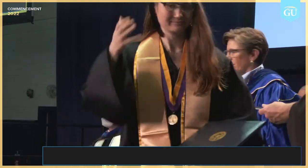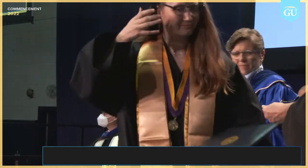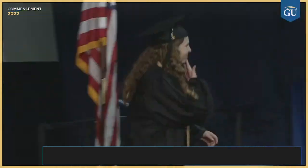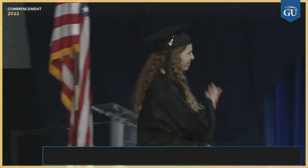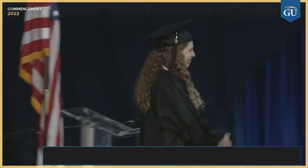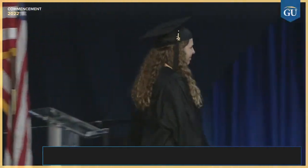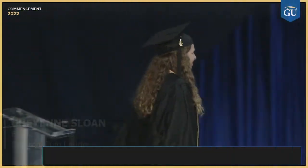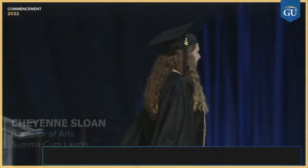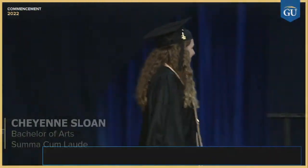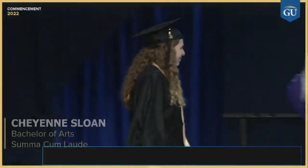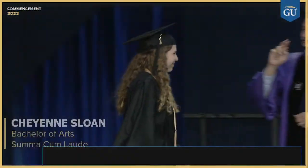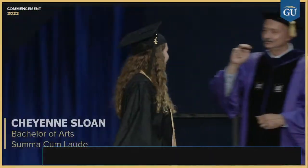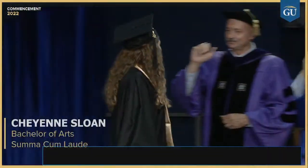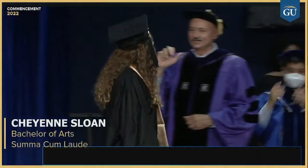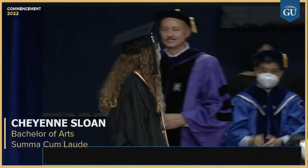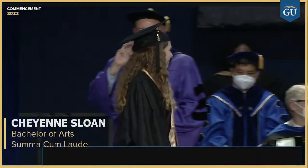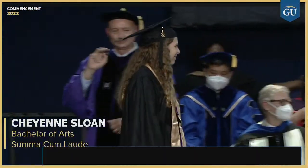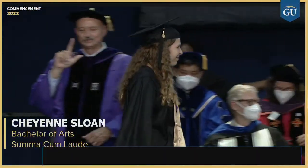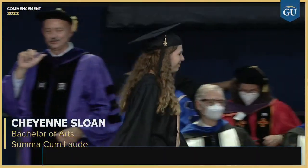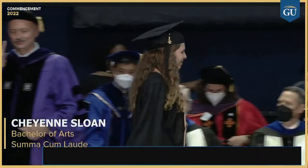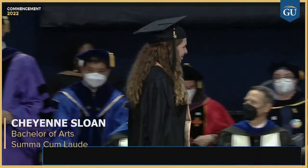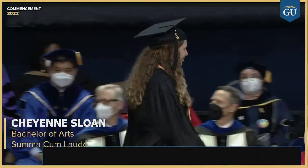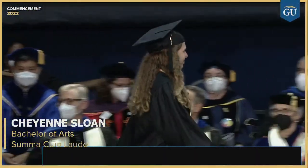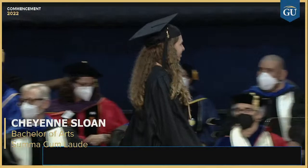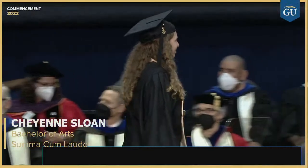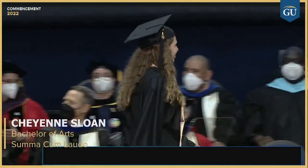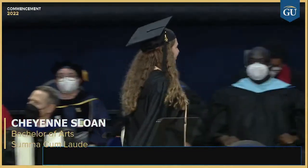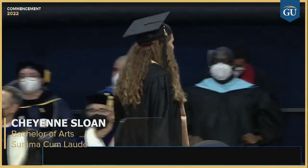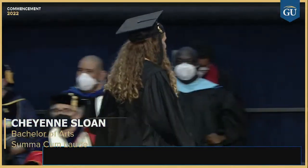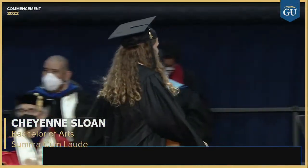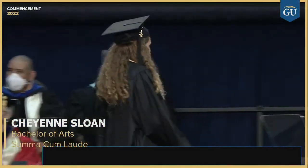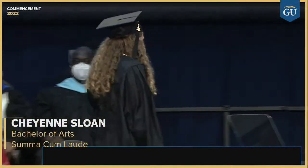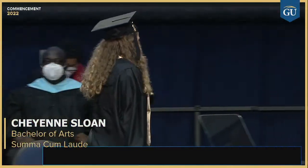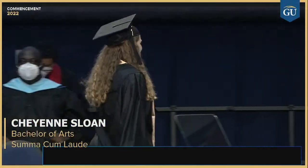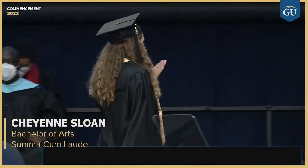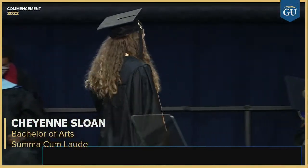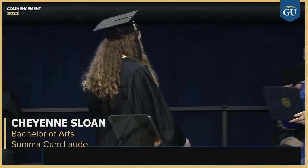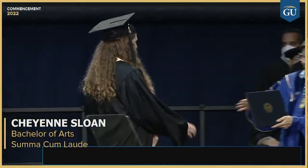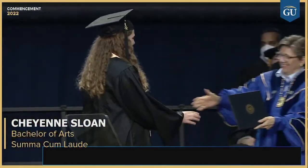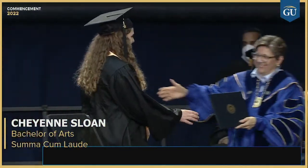Cheyenne Sloan, Bachelor of Arts, summa cum laude.